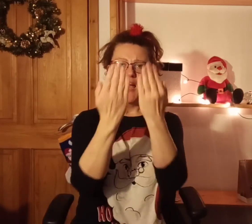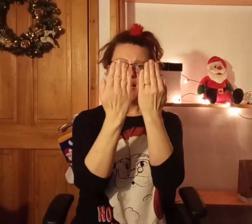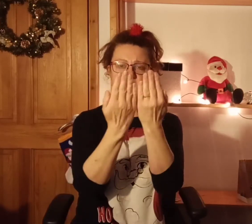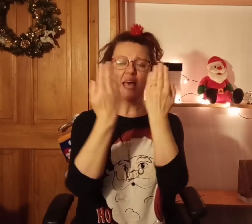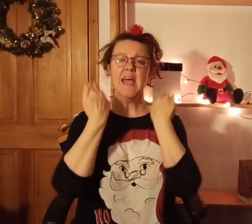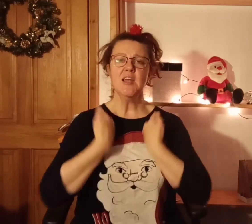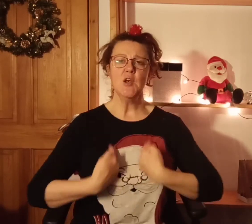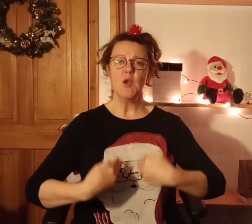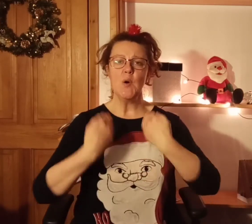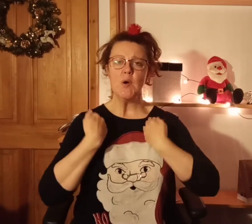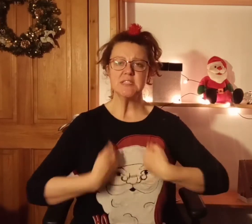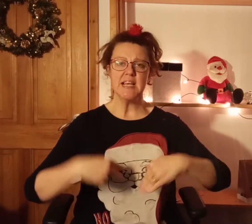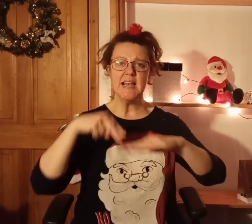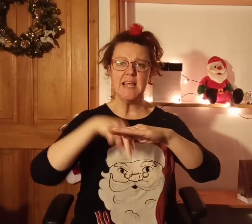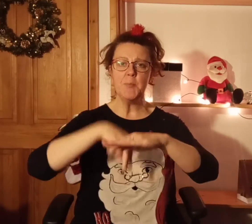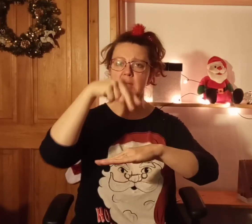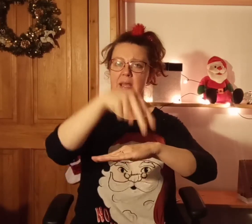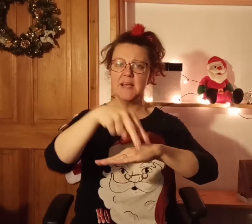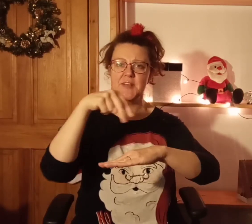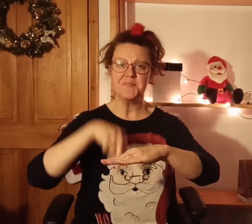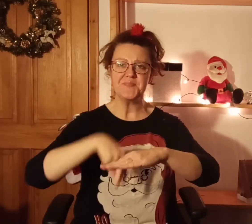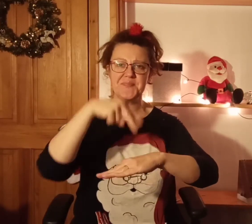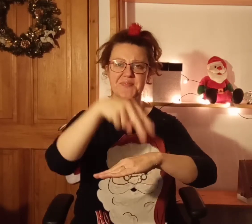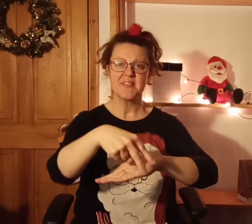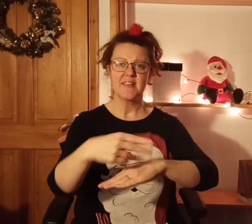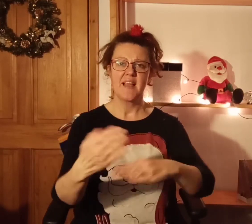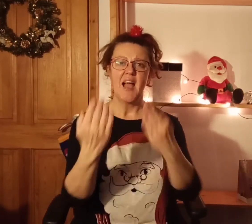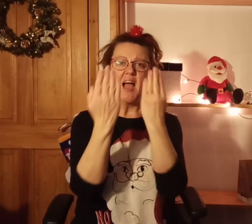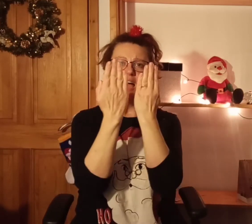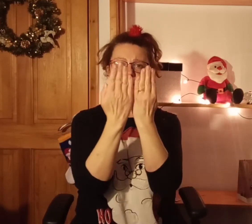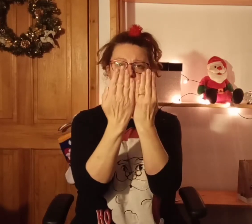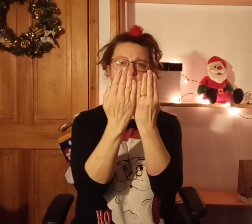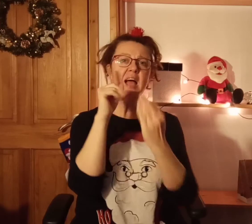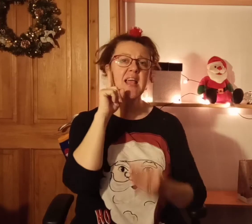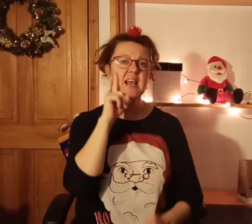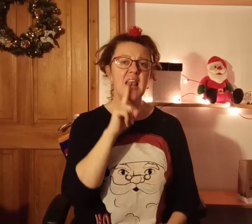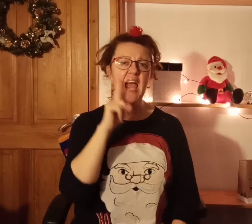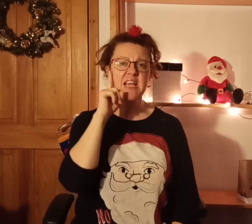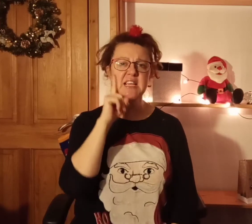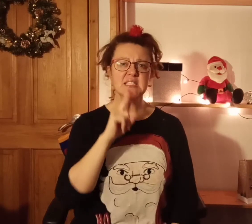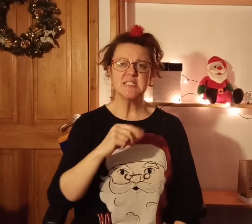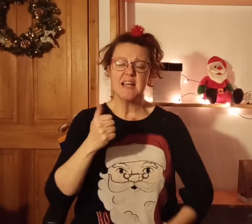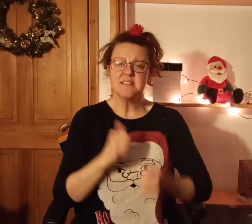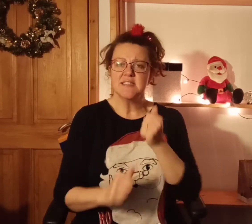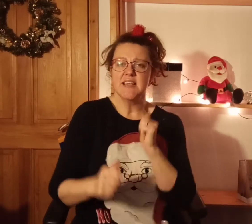10 lords a-leaping, 9 ladies dancing,